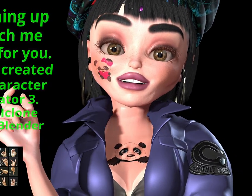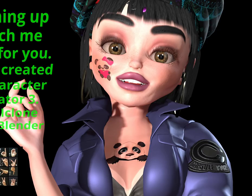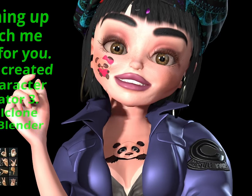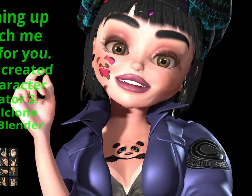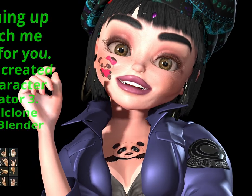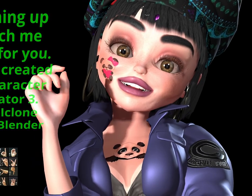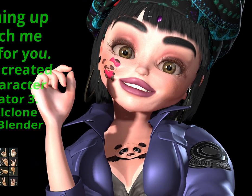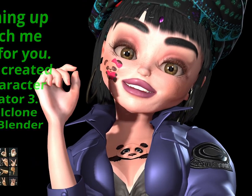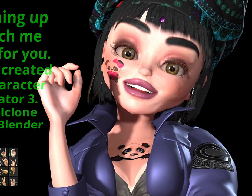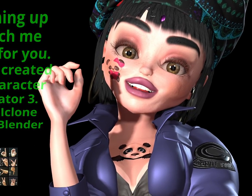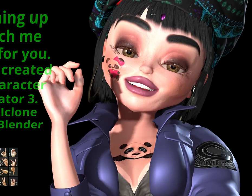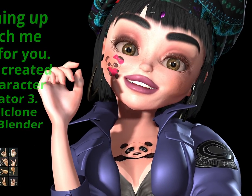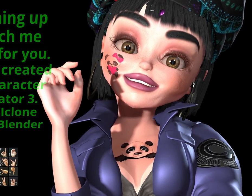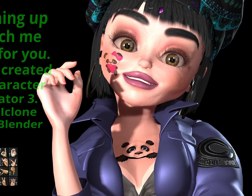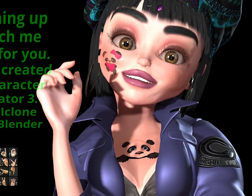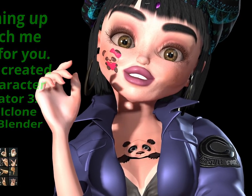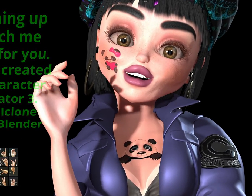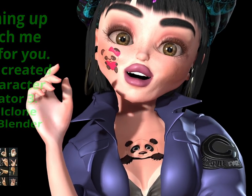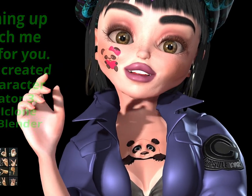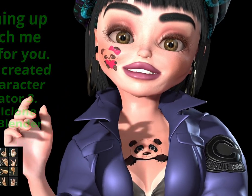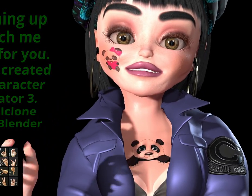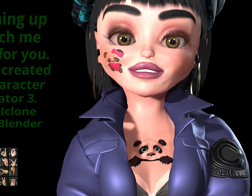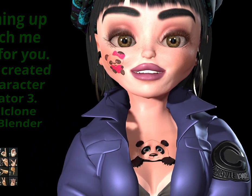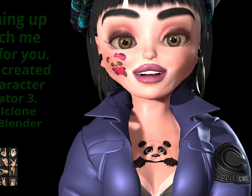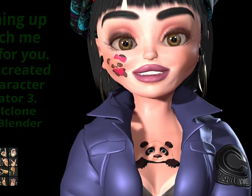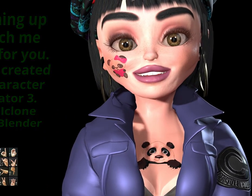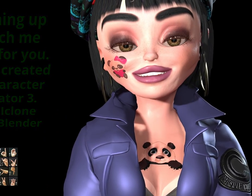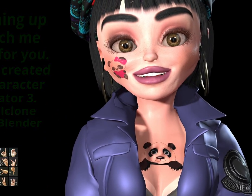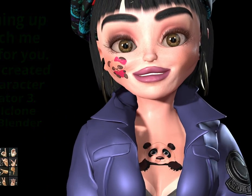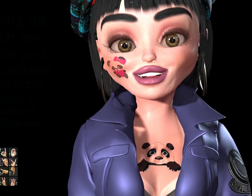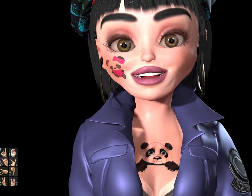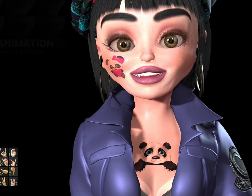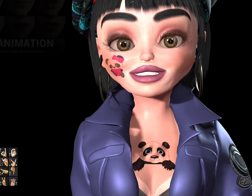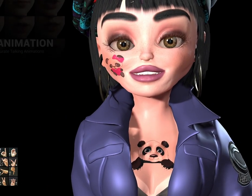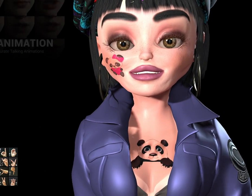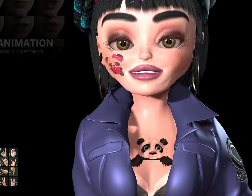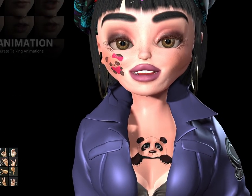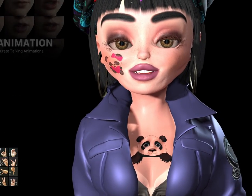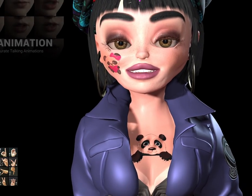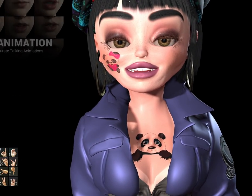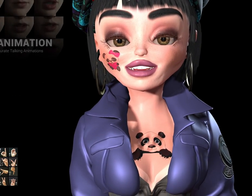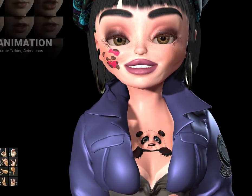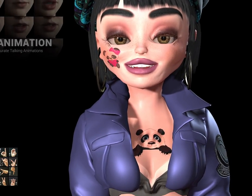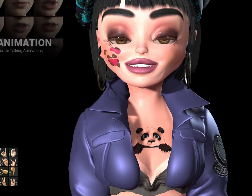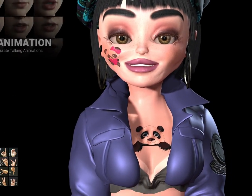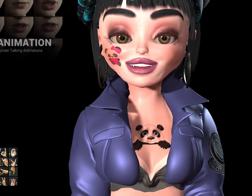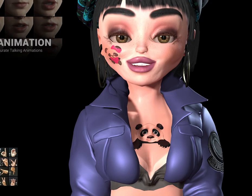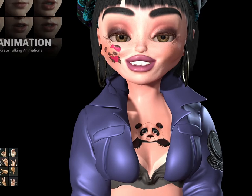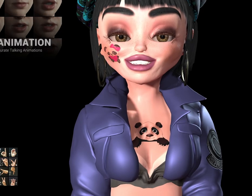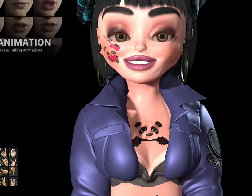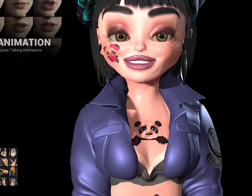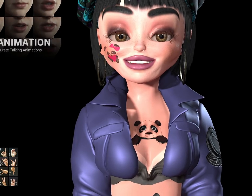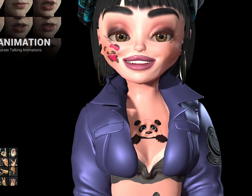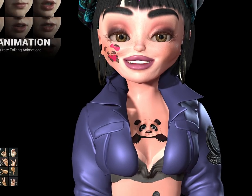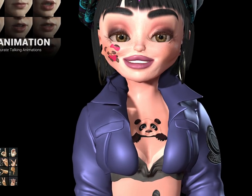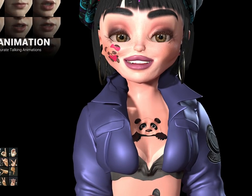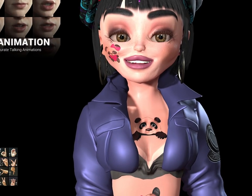Early in the 1800s, there were only a few thousand deaf Americans. No standard sign language existed at this time,